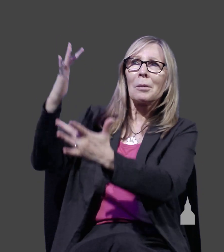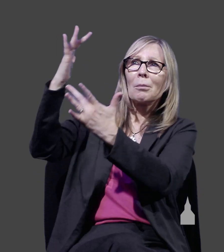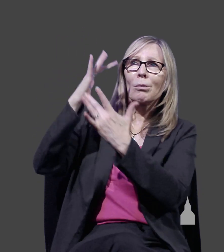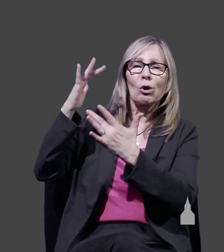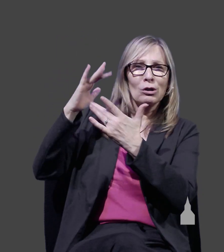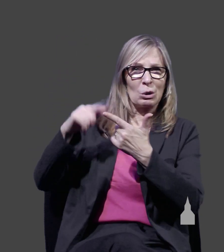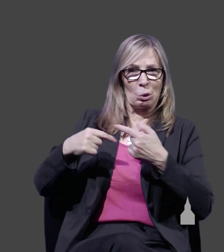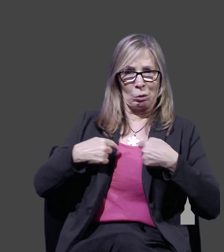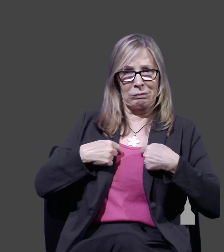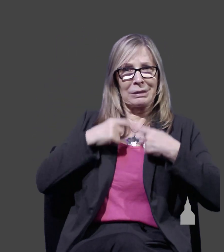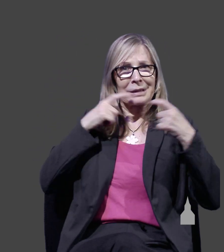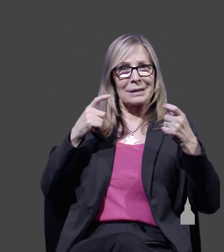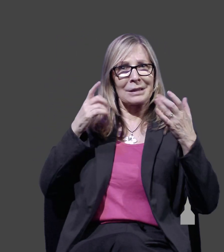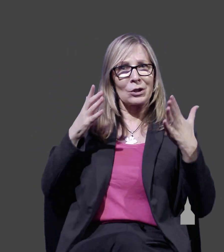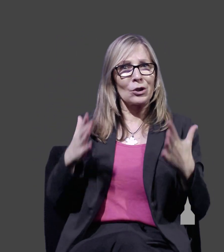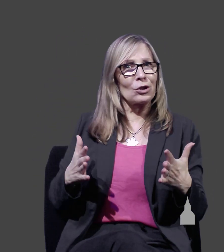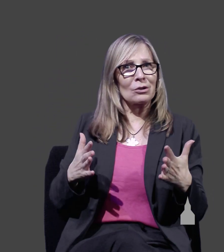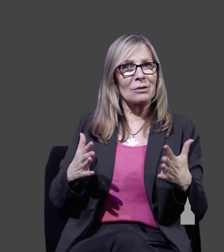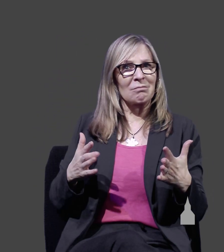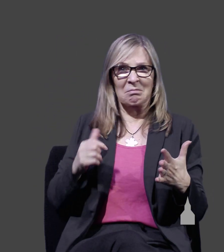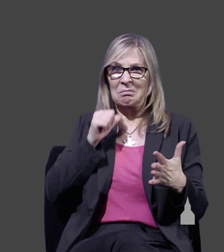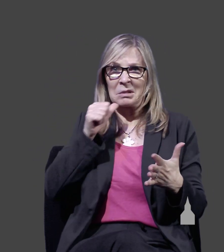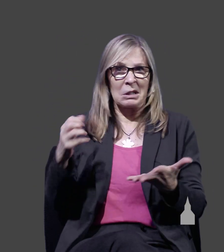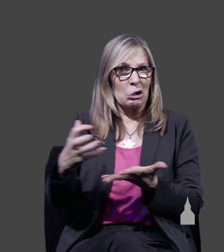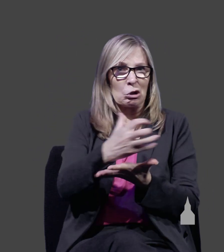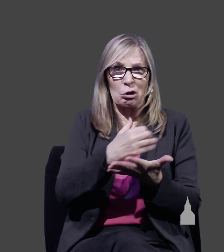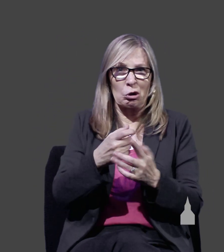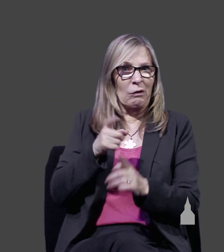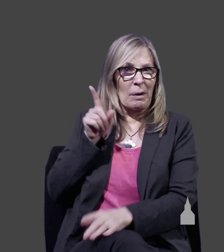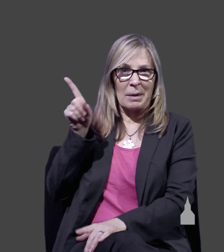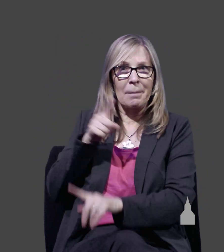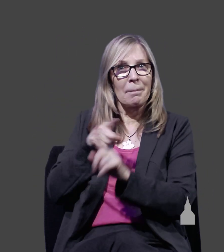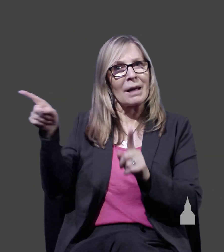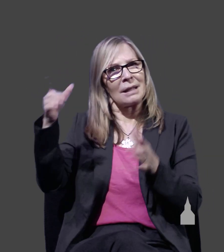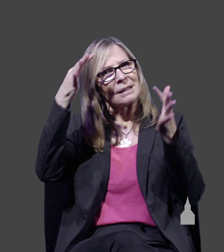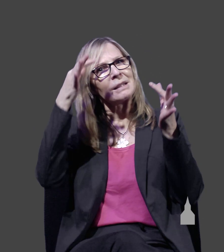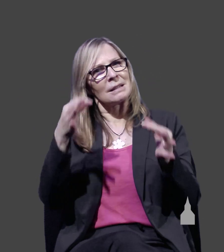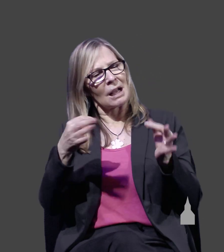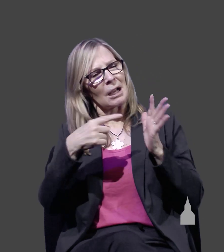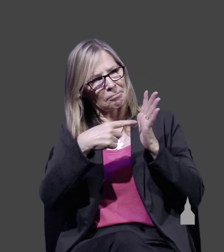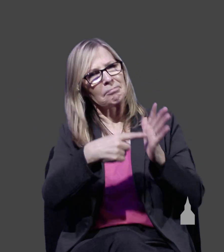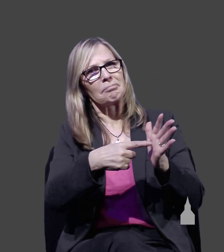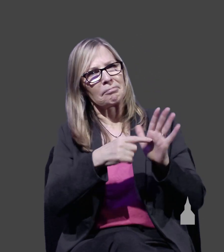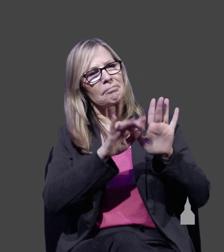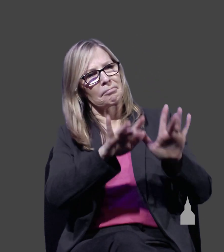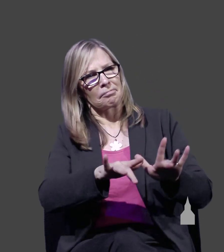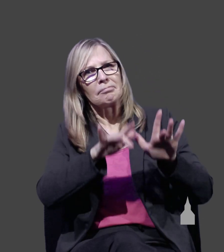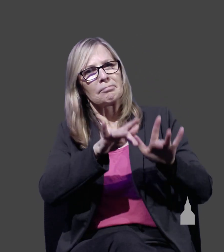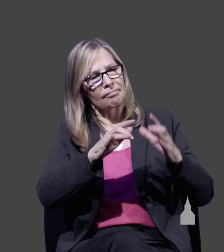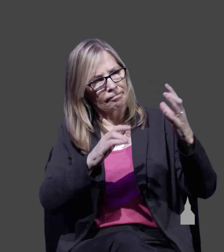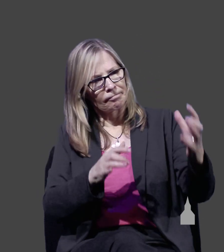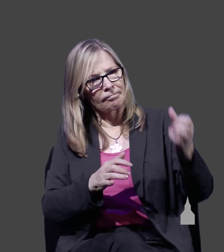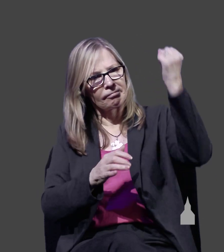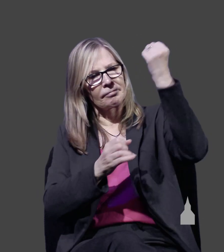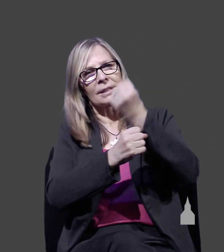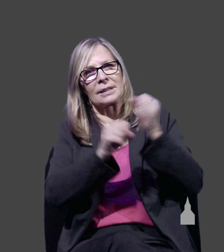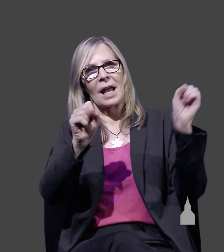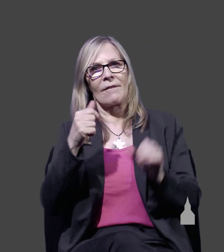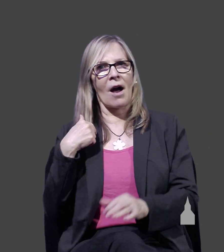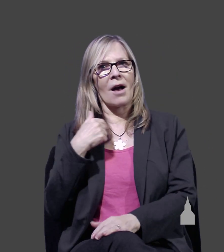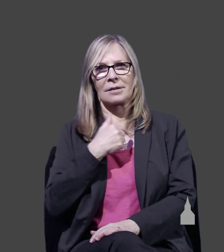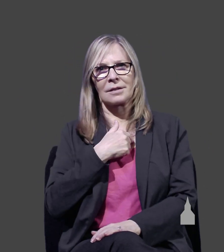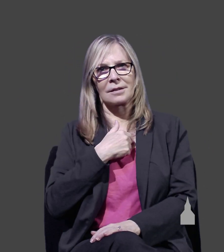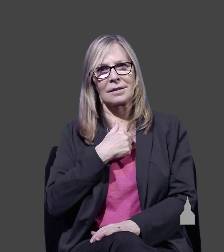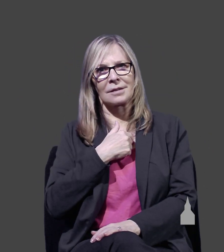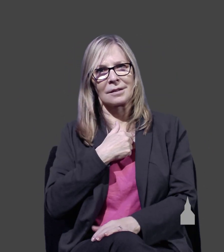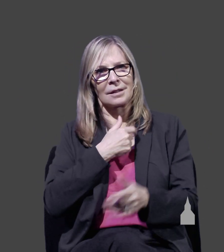towards sinners. We didn't deserve it from the Lord, but He chose to save us. He drew